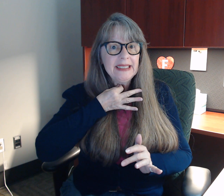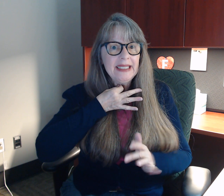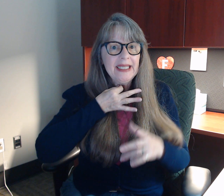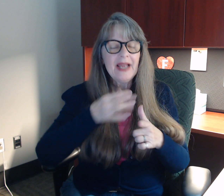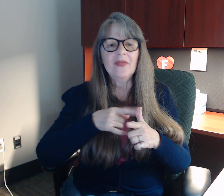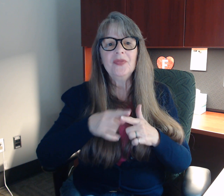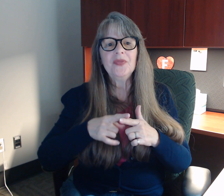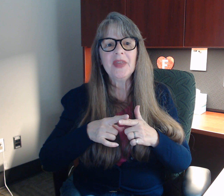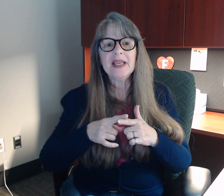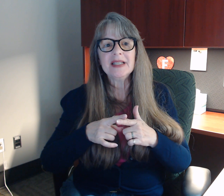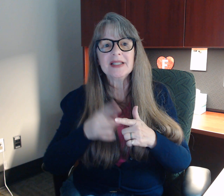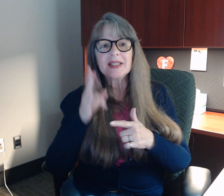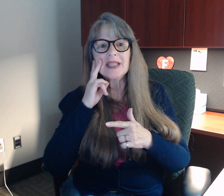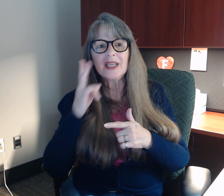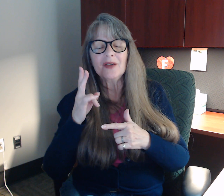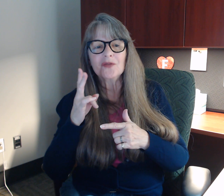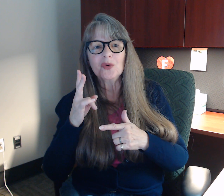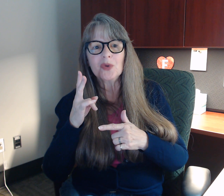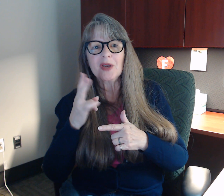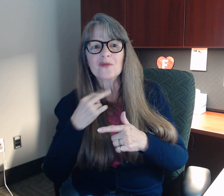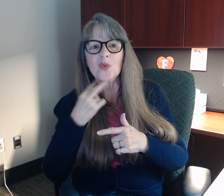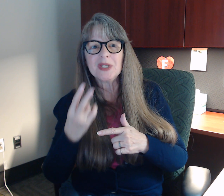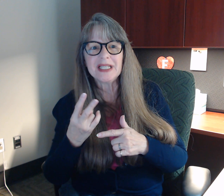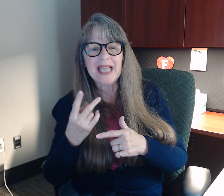silently, and then see if you can voice it and how